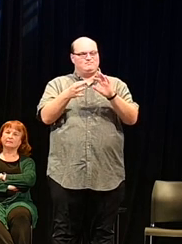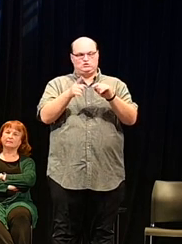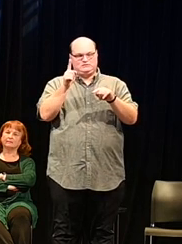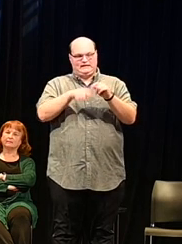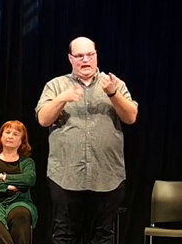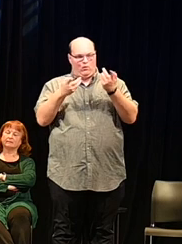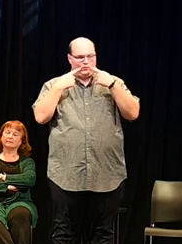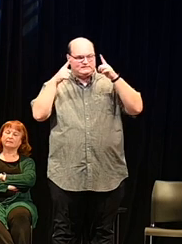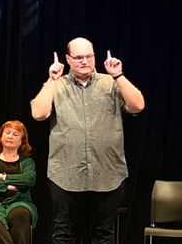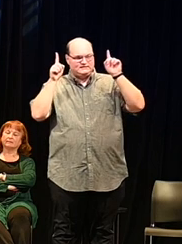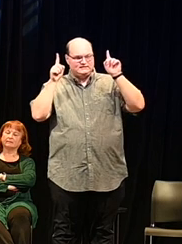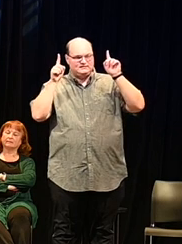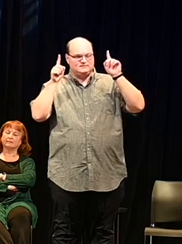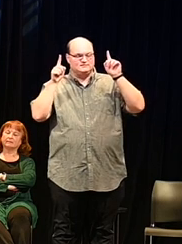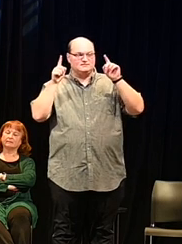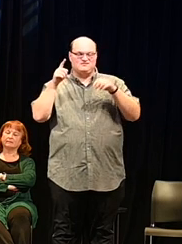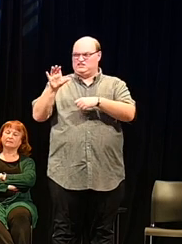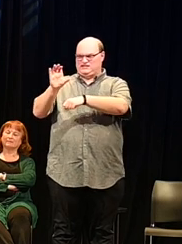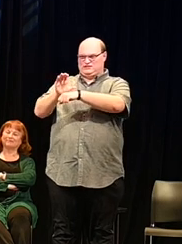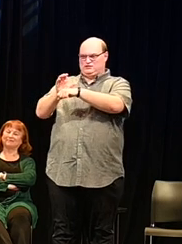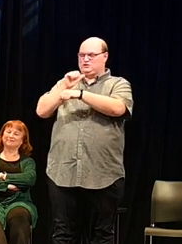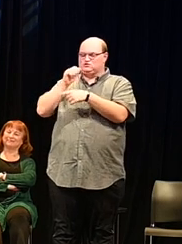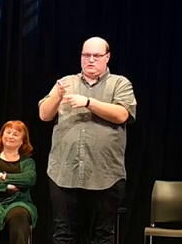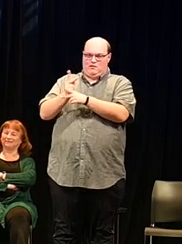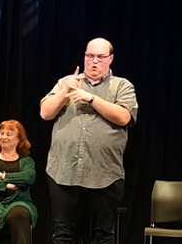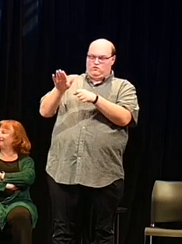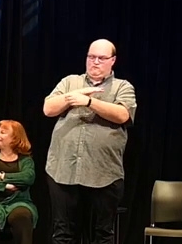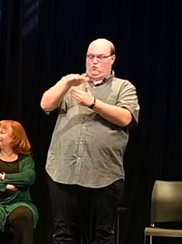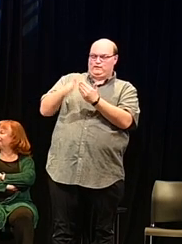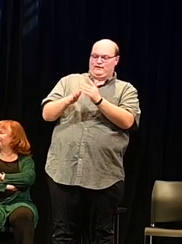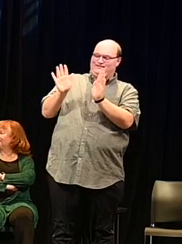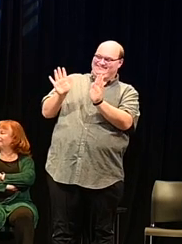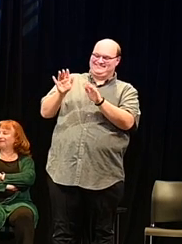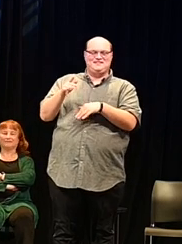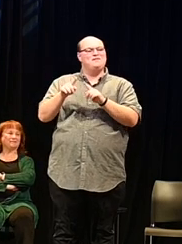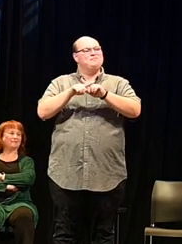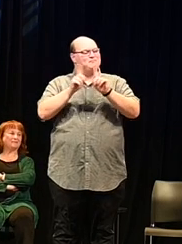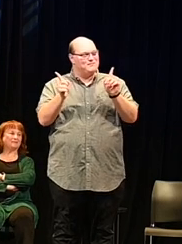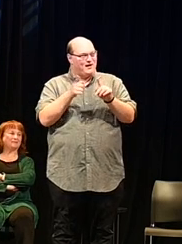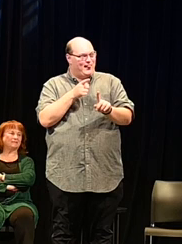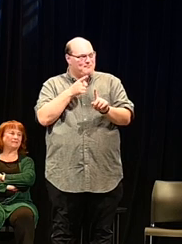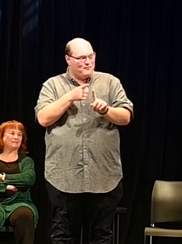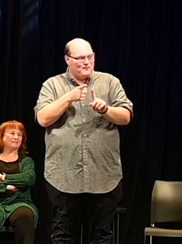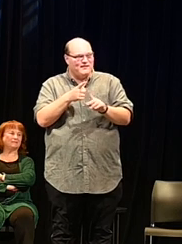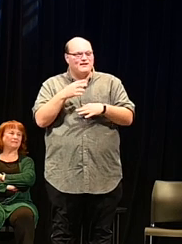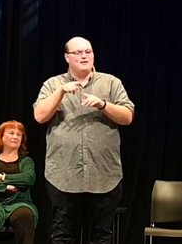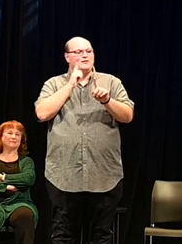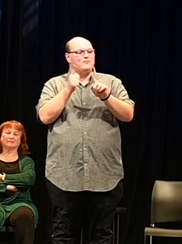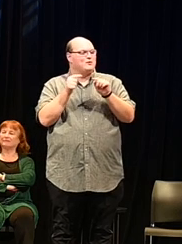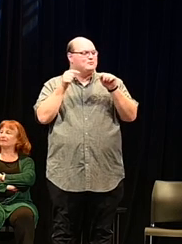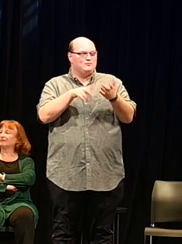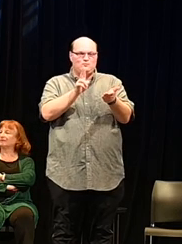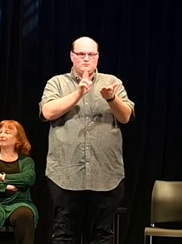up for have the church through the entire weekend. But I do want to point out to you that when you came in